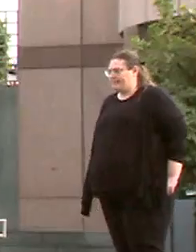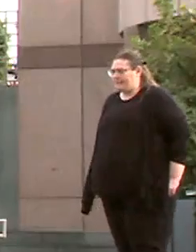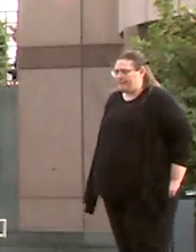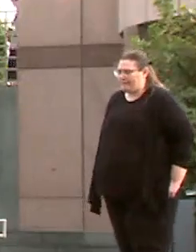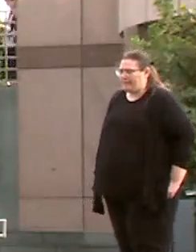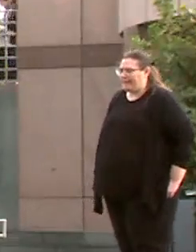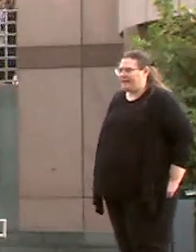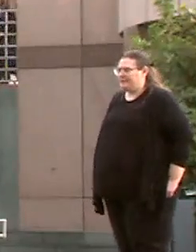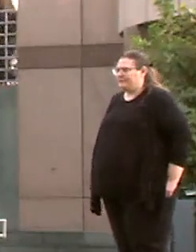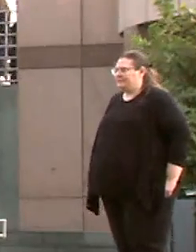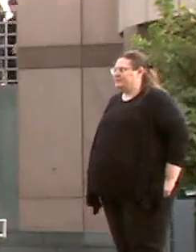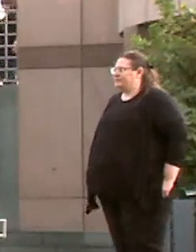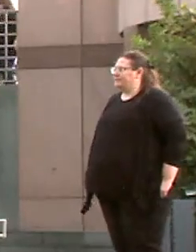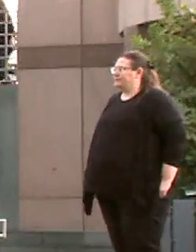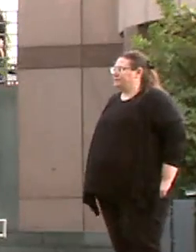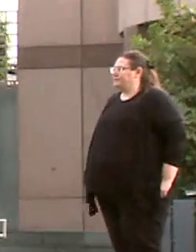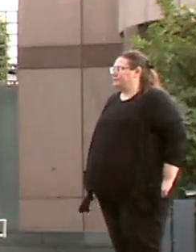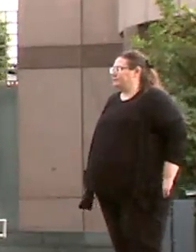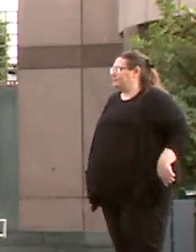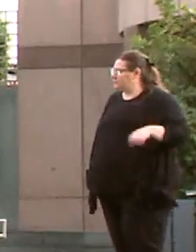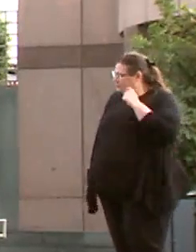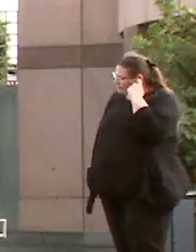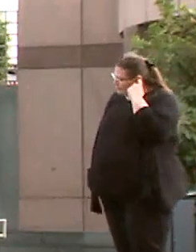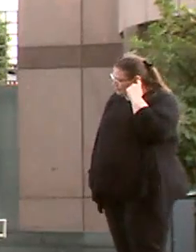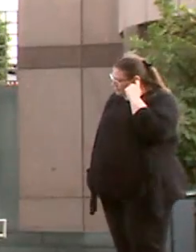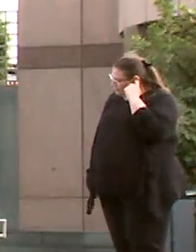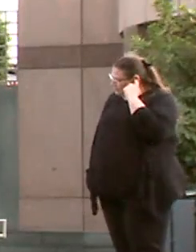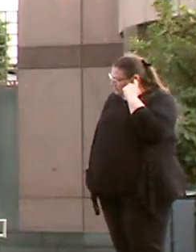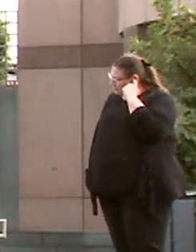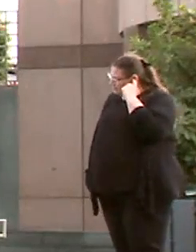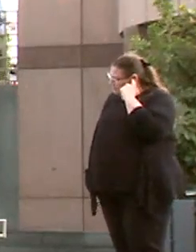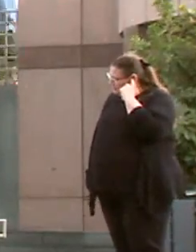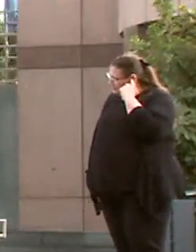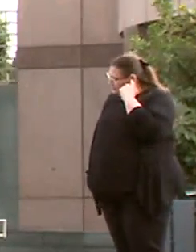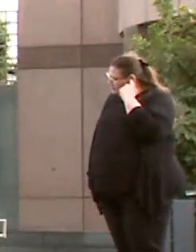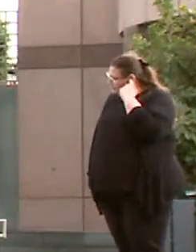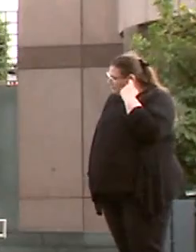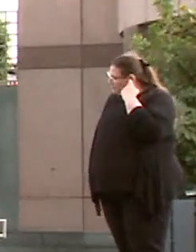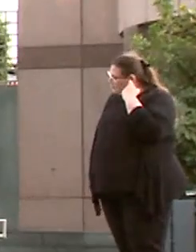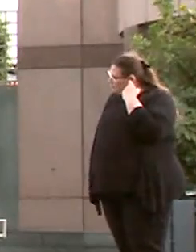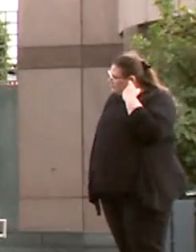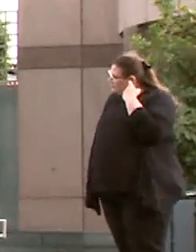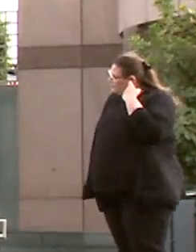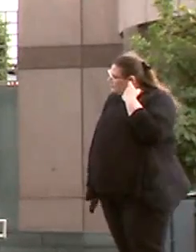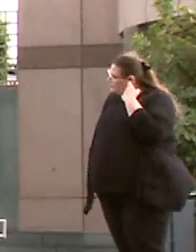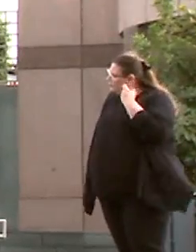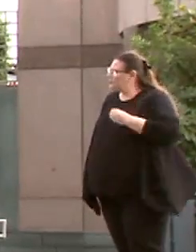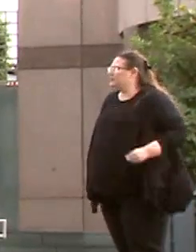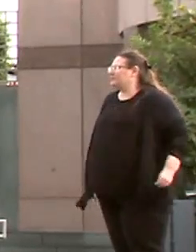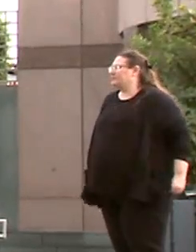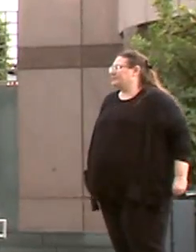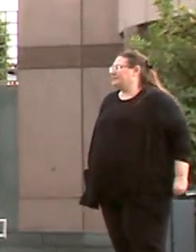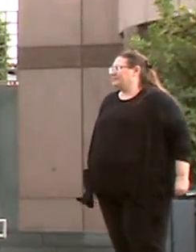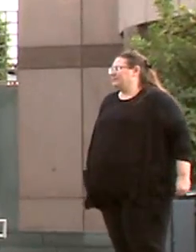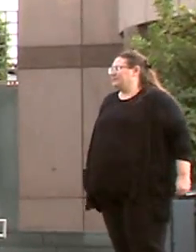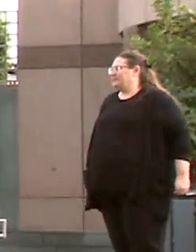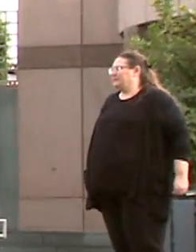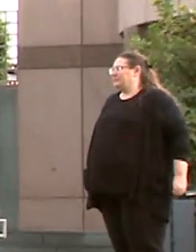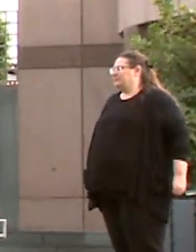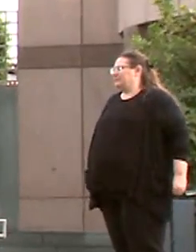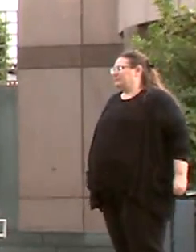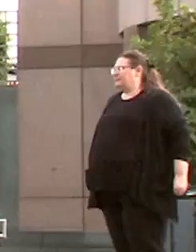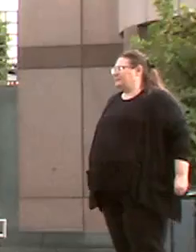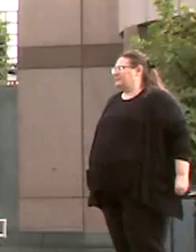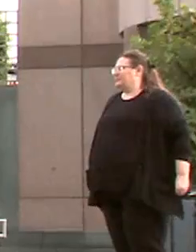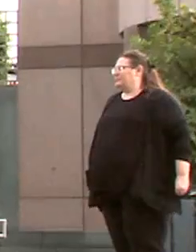aware that it's actually happening in their family or to their friends, or that it somehow makes them less or